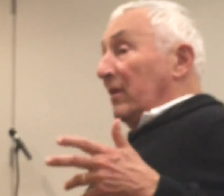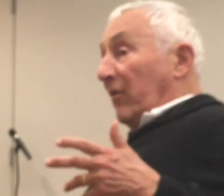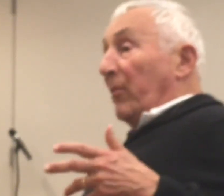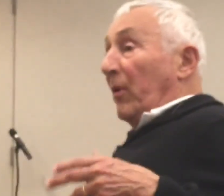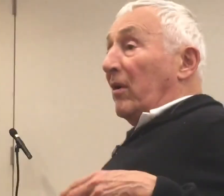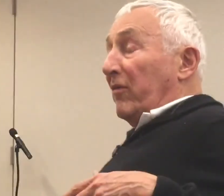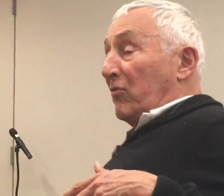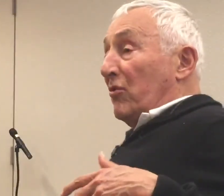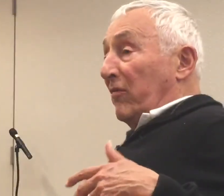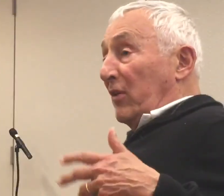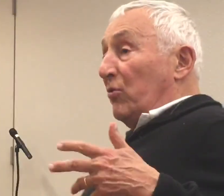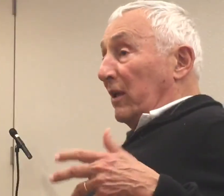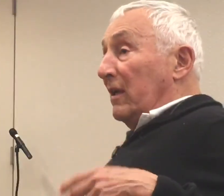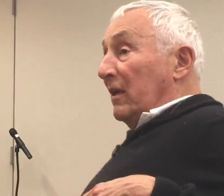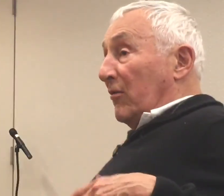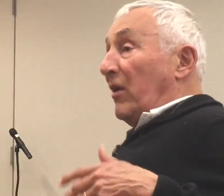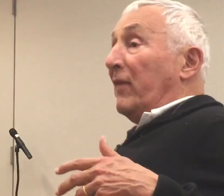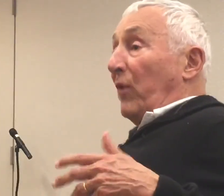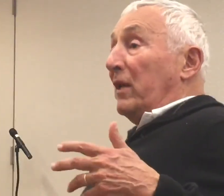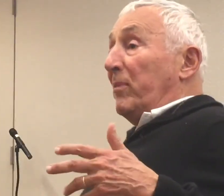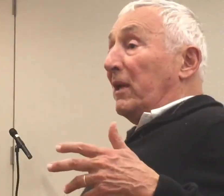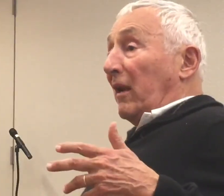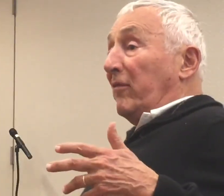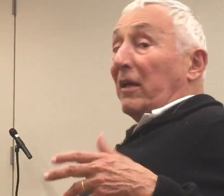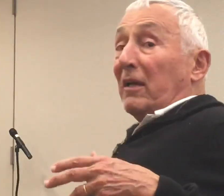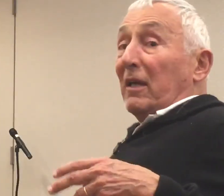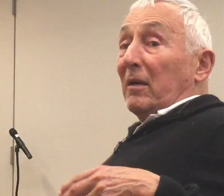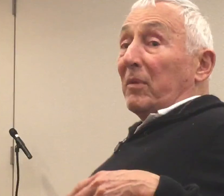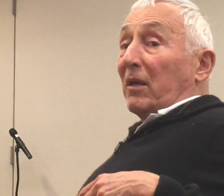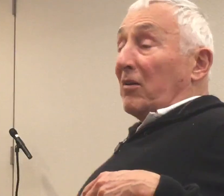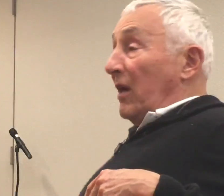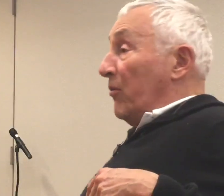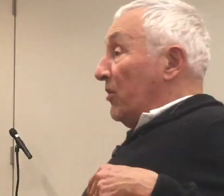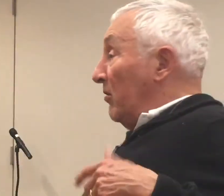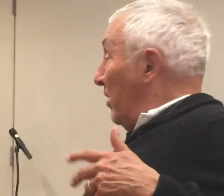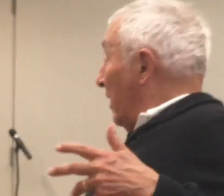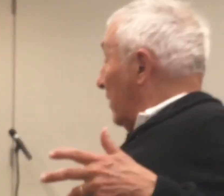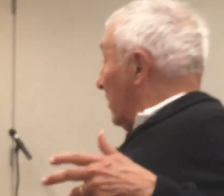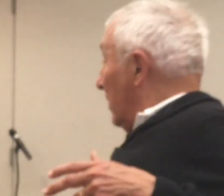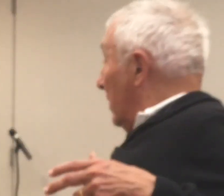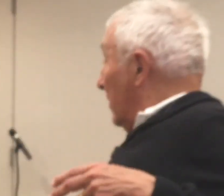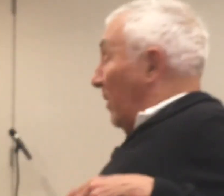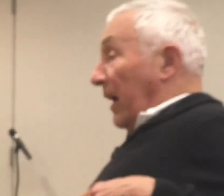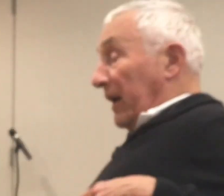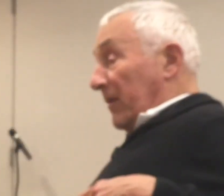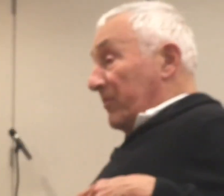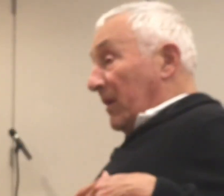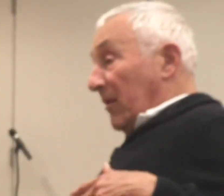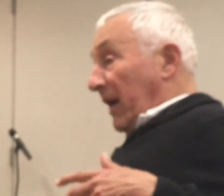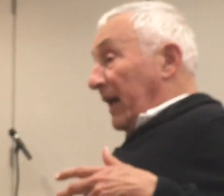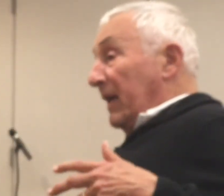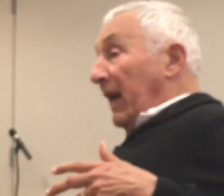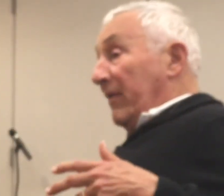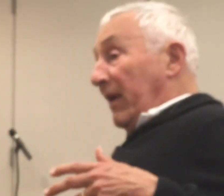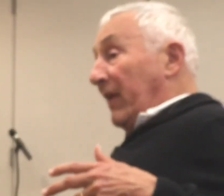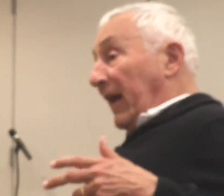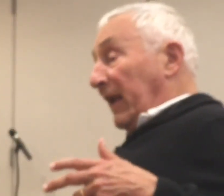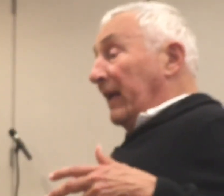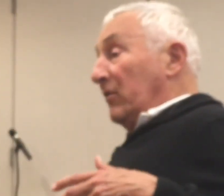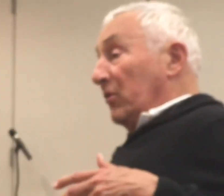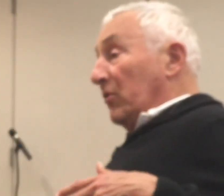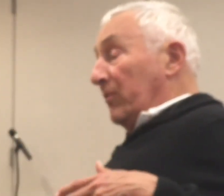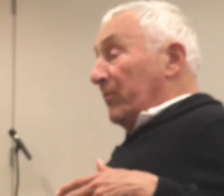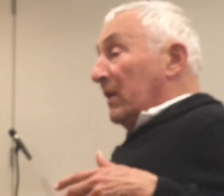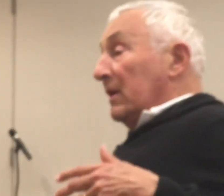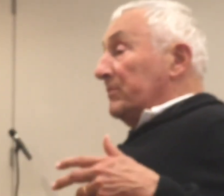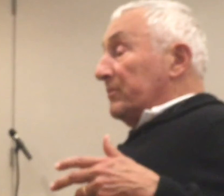led to the book eventually designed for independent living, because I was so taken by that. And then that